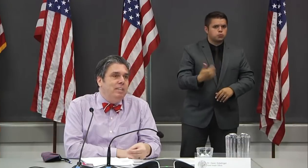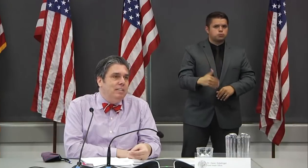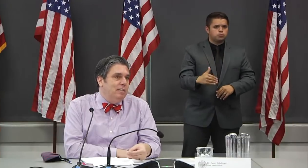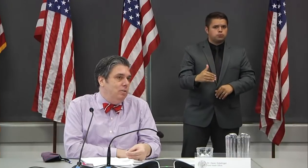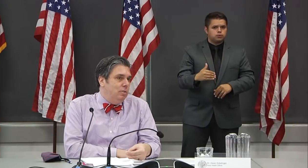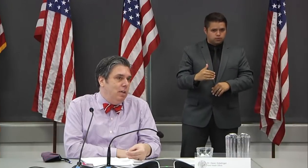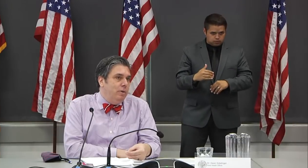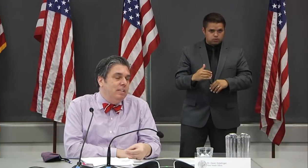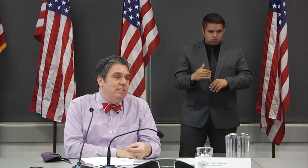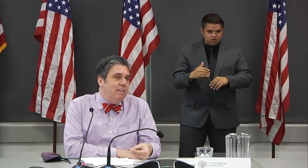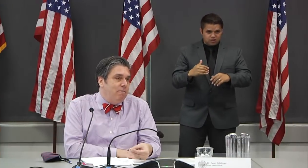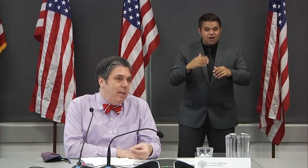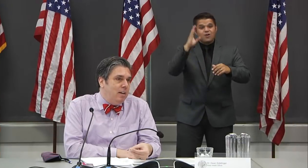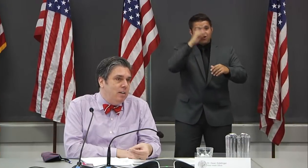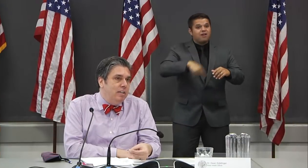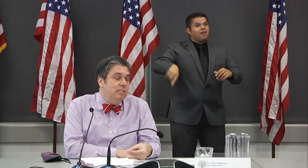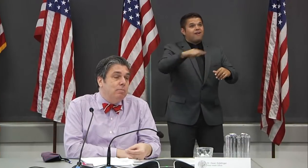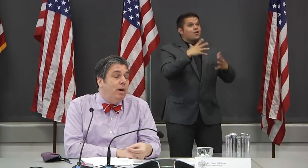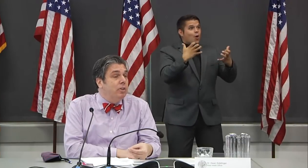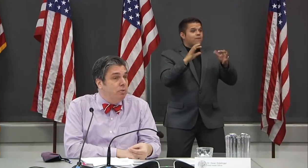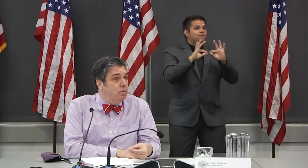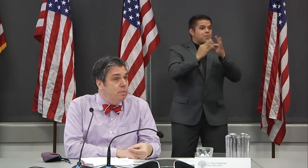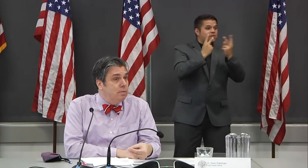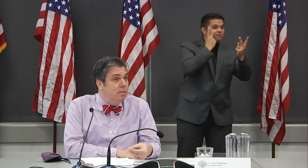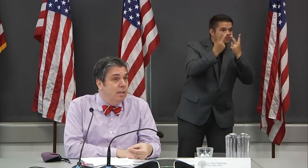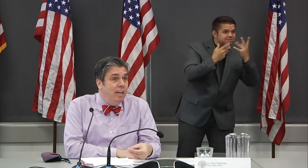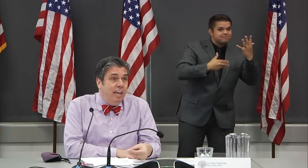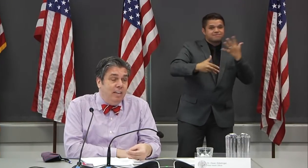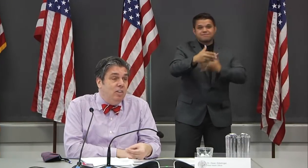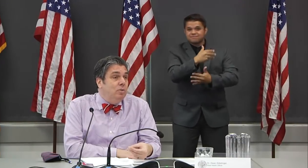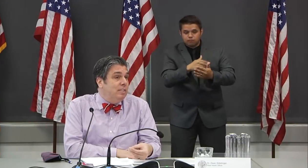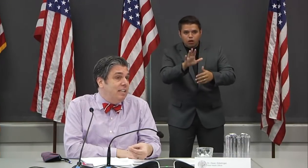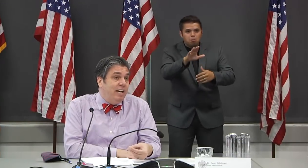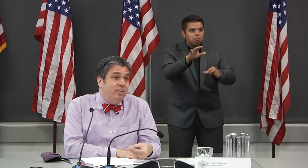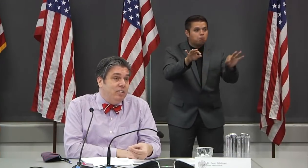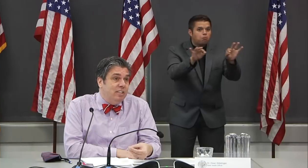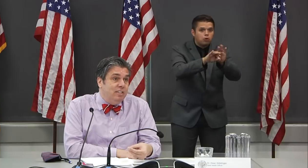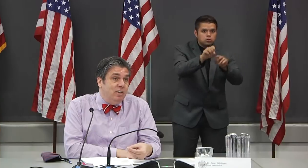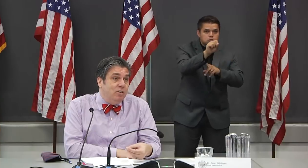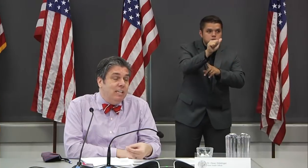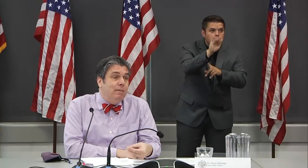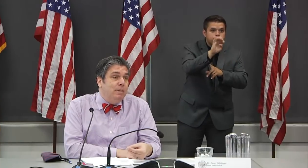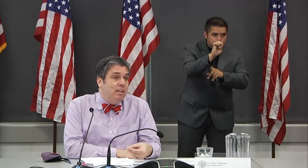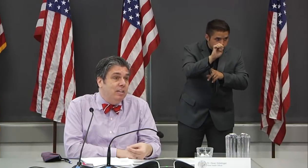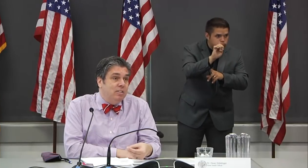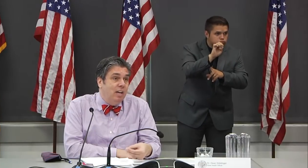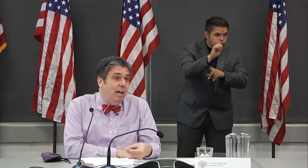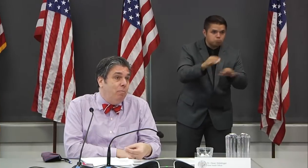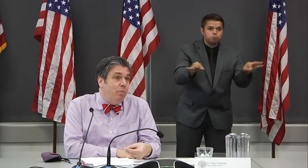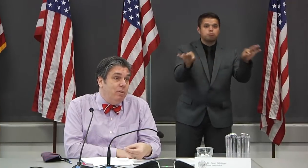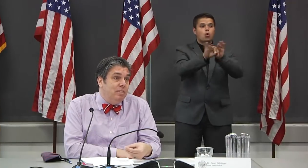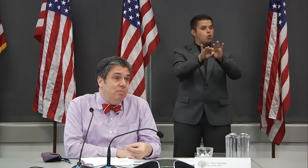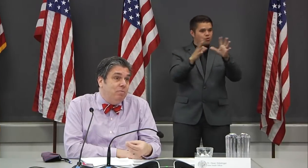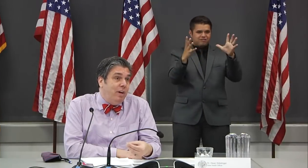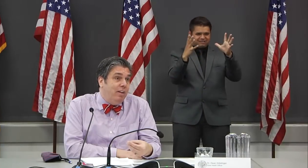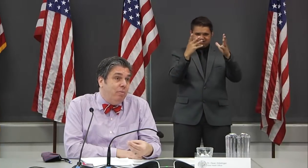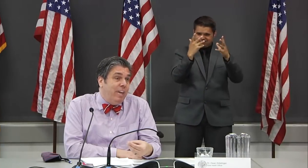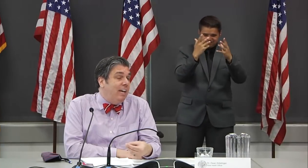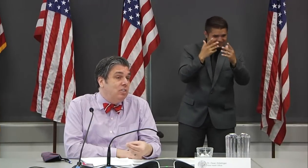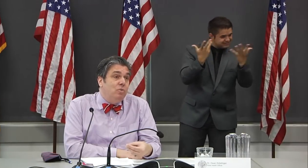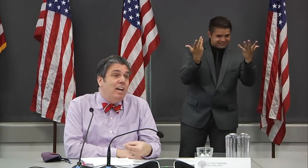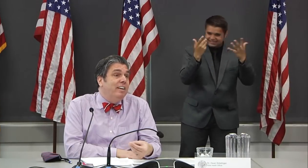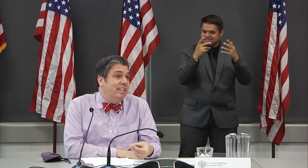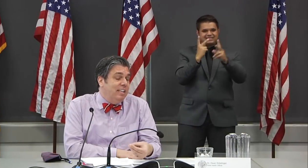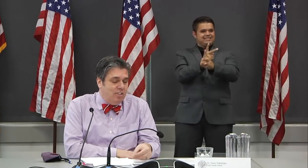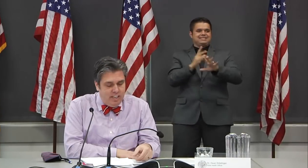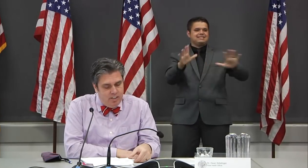but we need to do so in a safe manner in smaller groups and use technology, to keep in touch while we